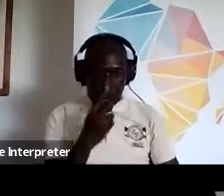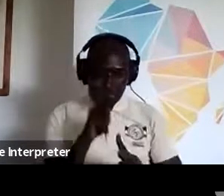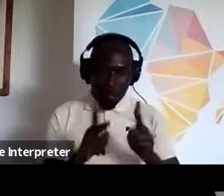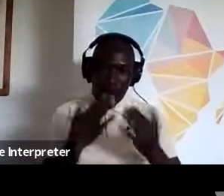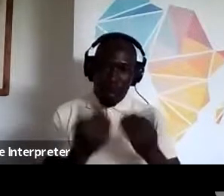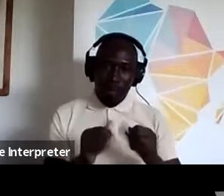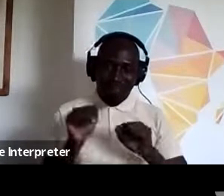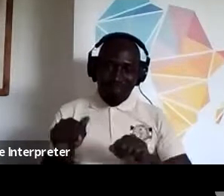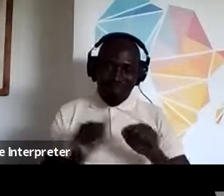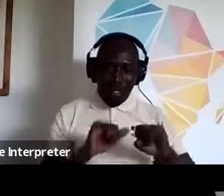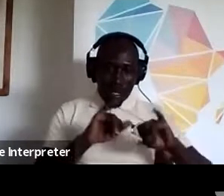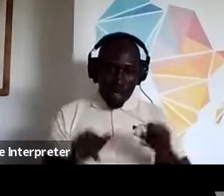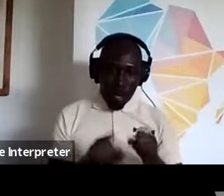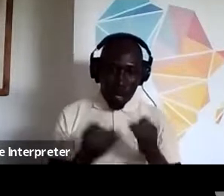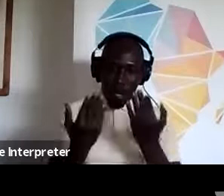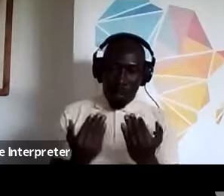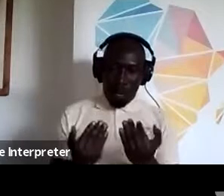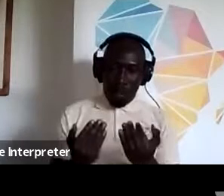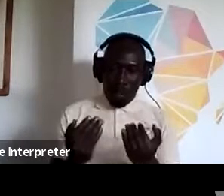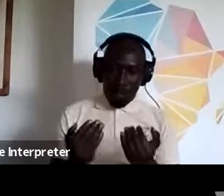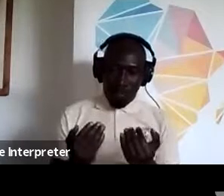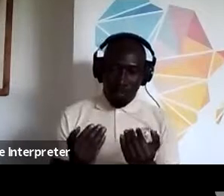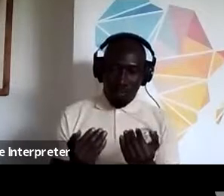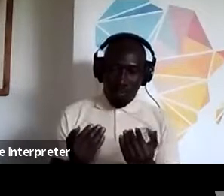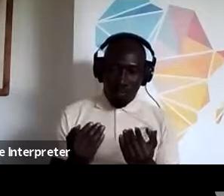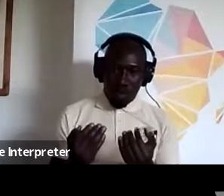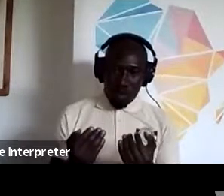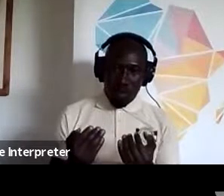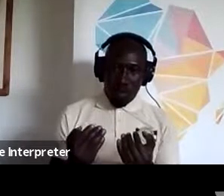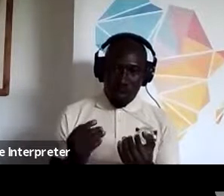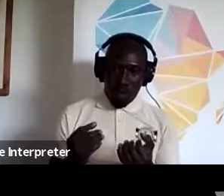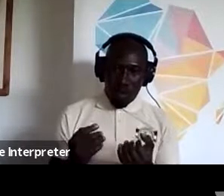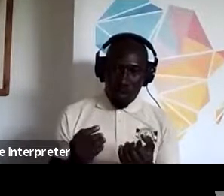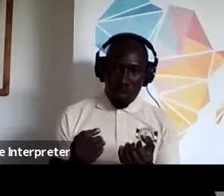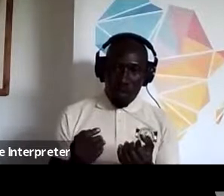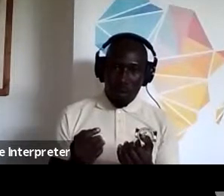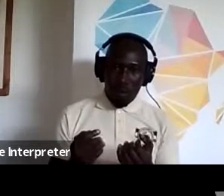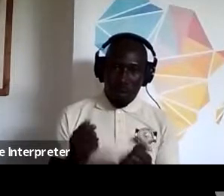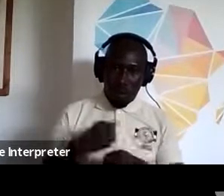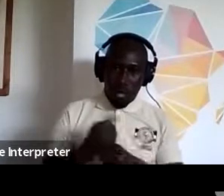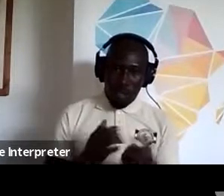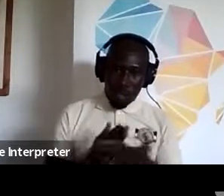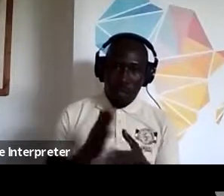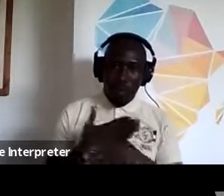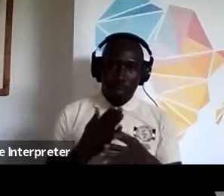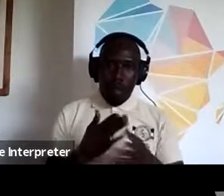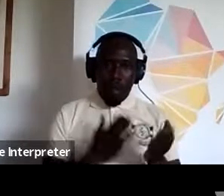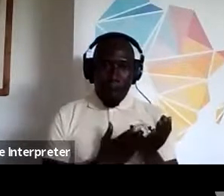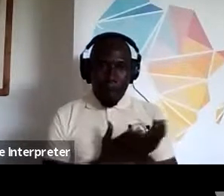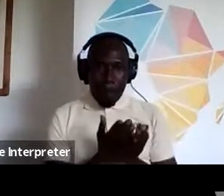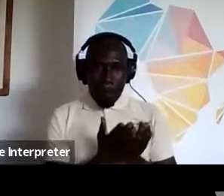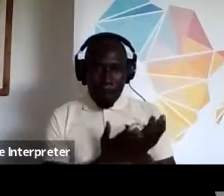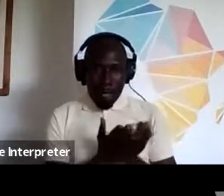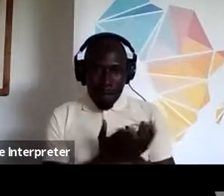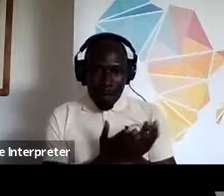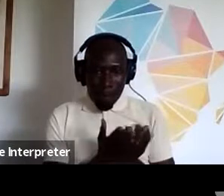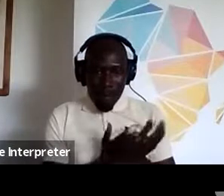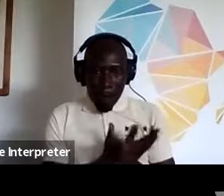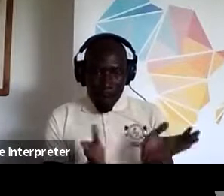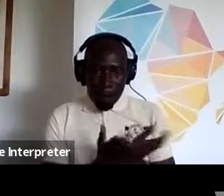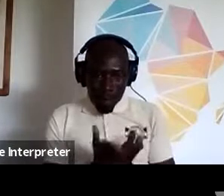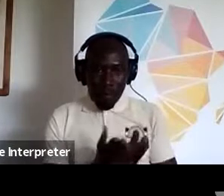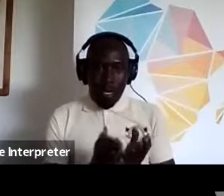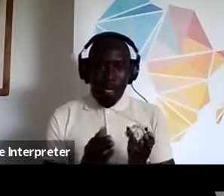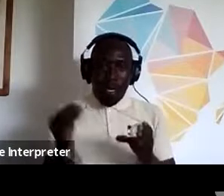struggling to get to Ministry of Public Service to ensure that we have, at least in all the MDAs, some sign